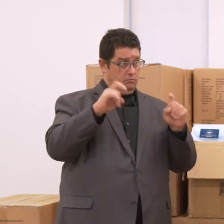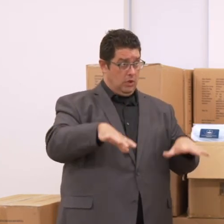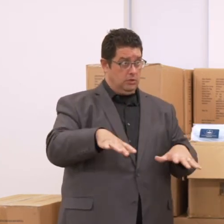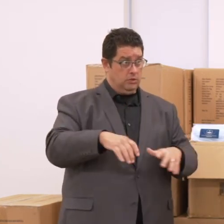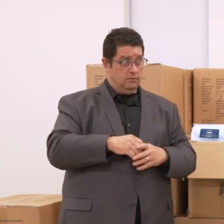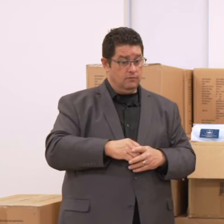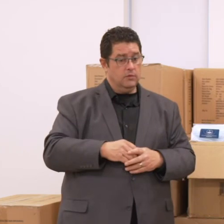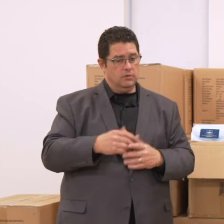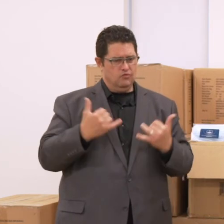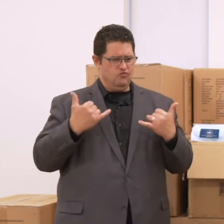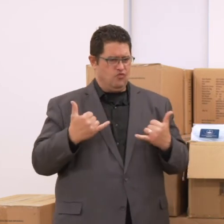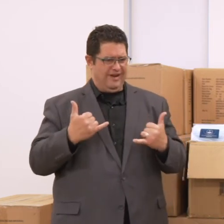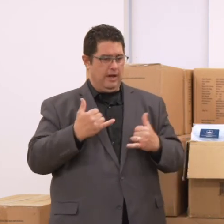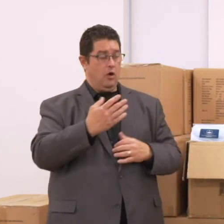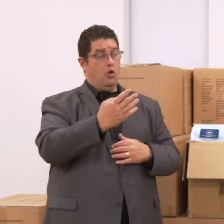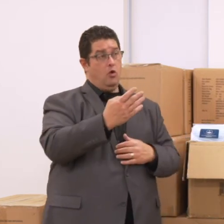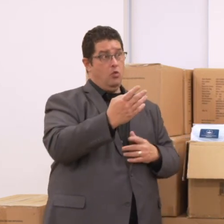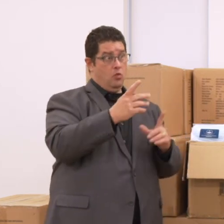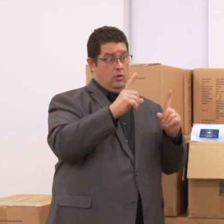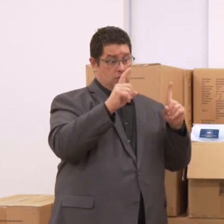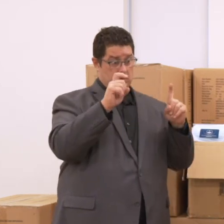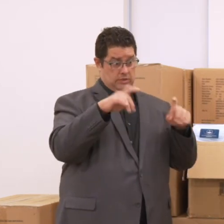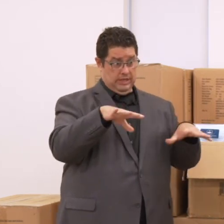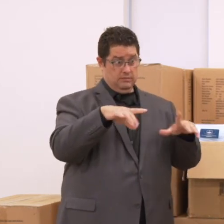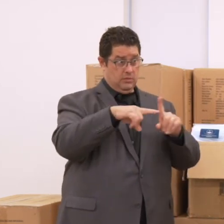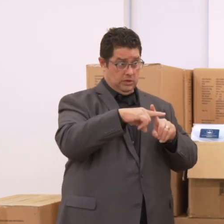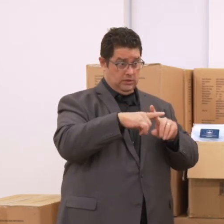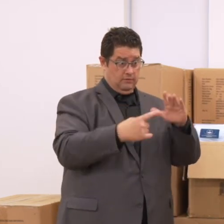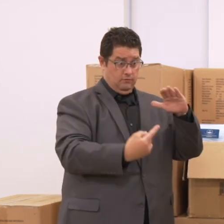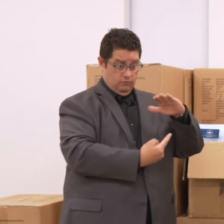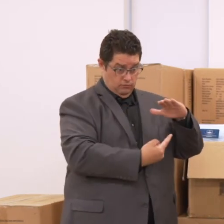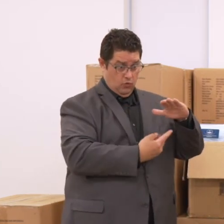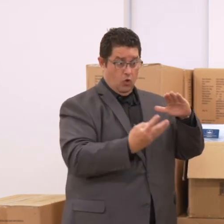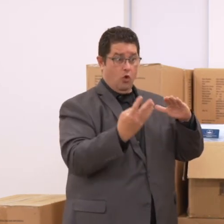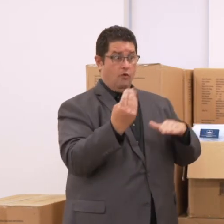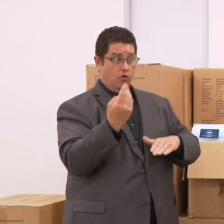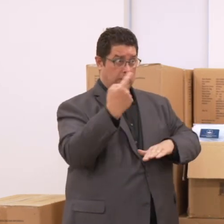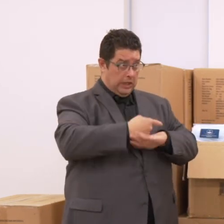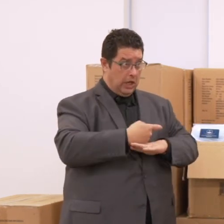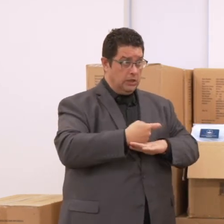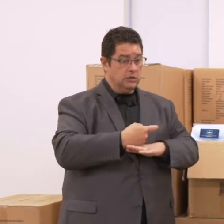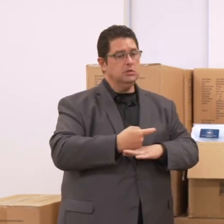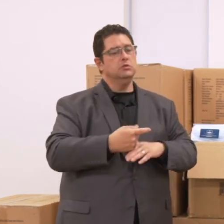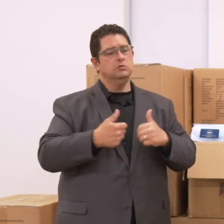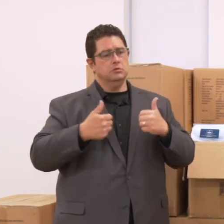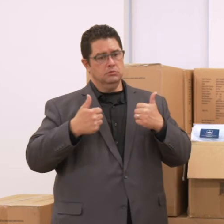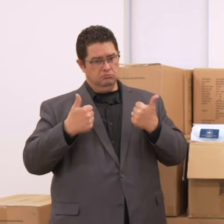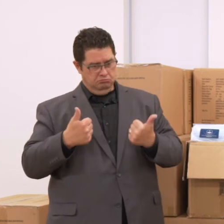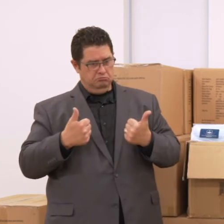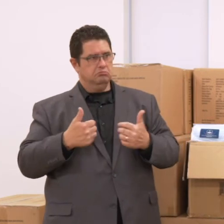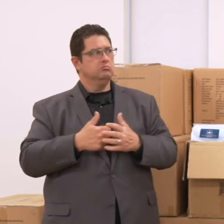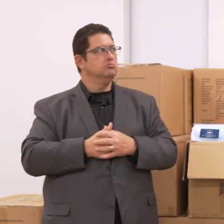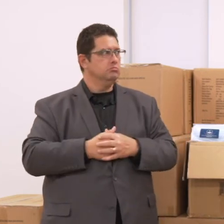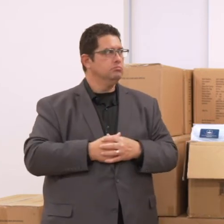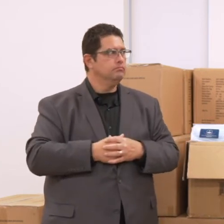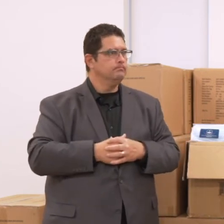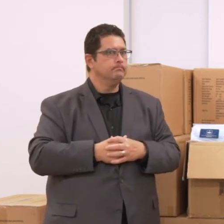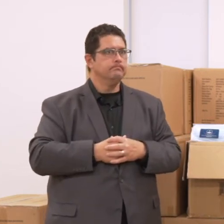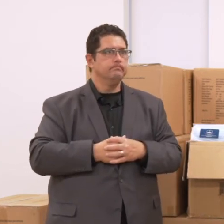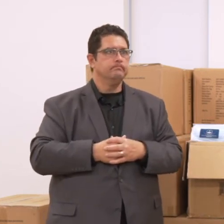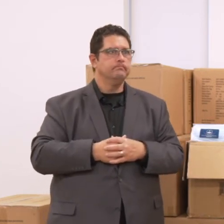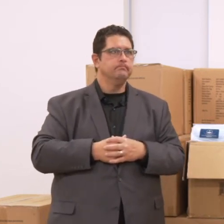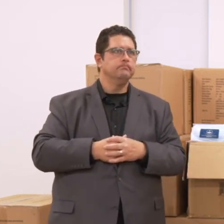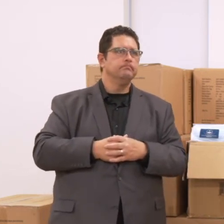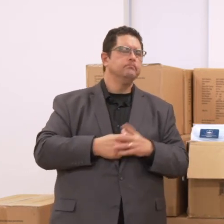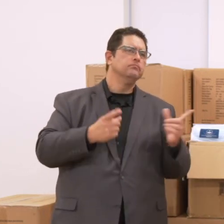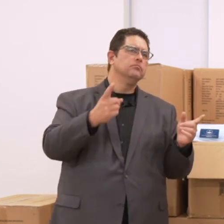after your symptoms. Yeah, and we'll follow up with our press person, but that's my understanding. What did